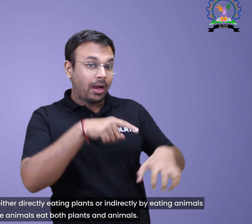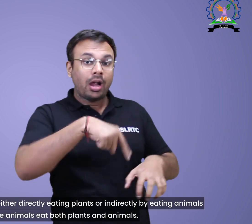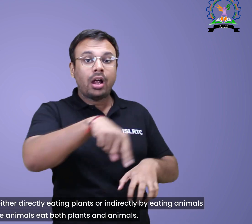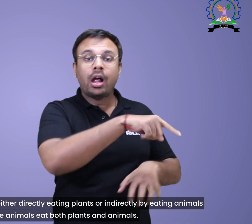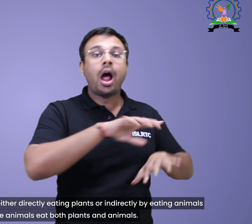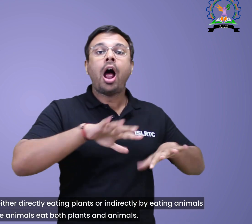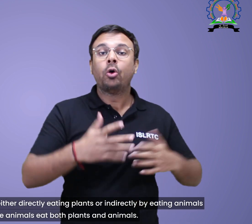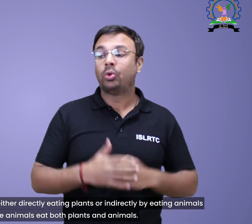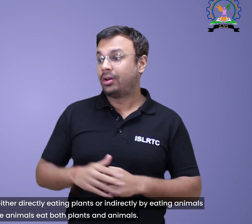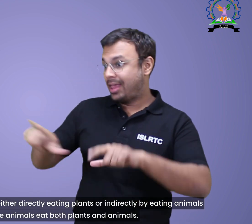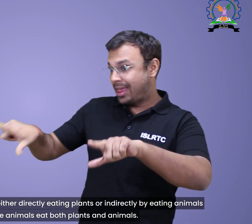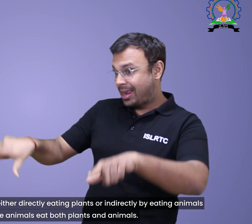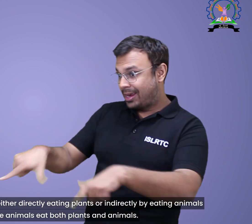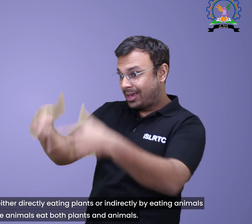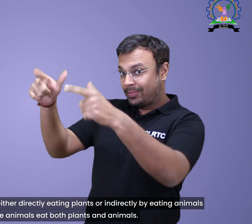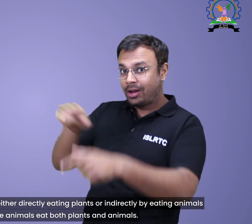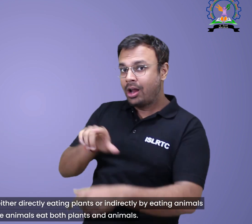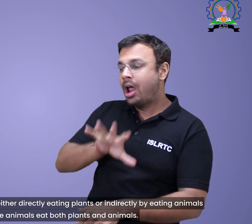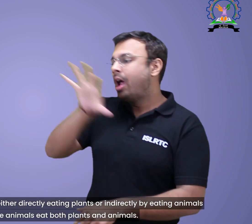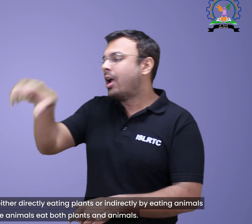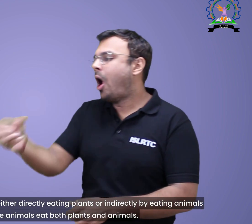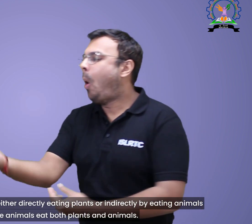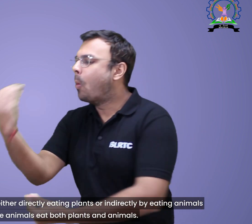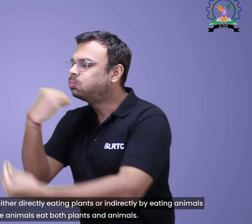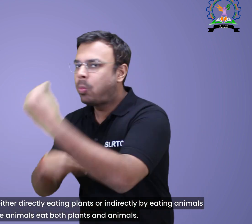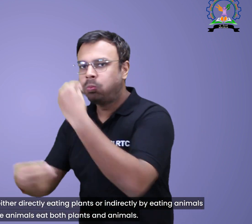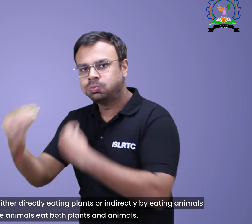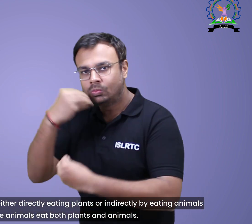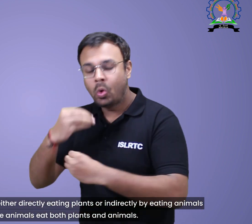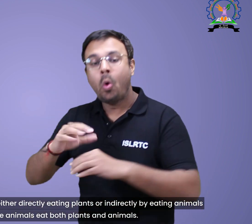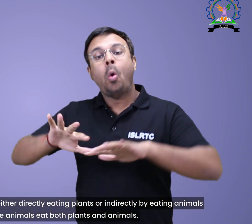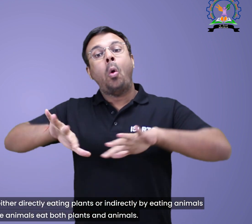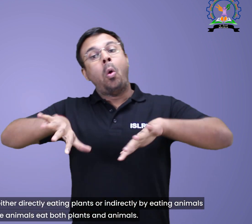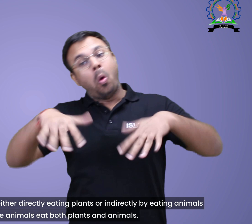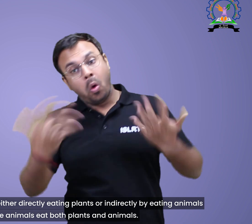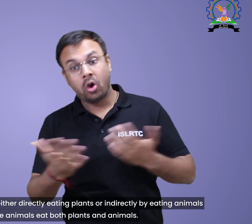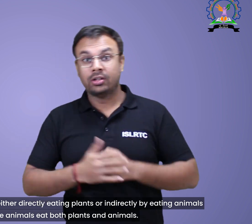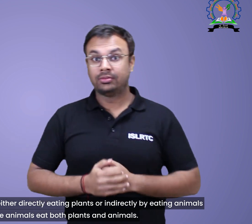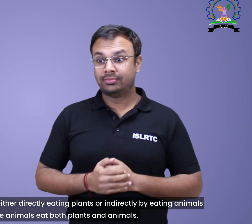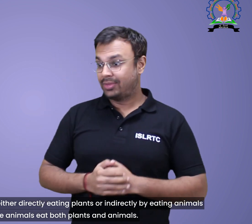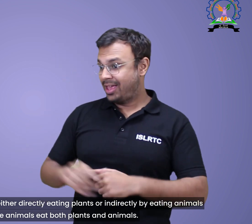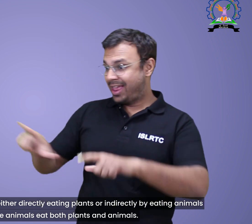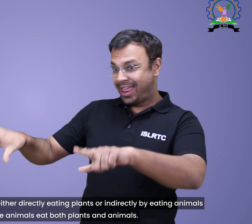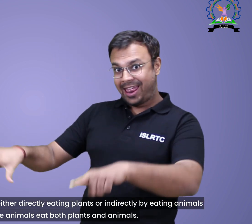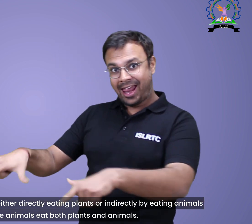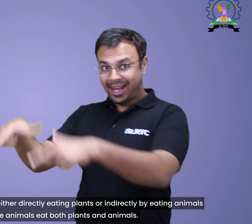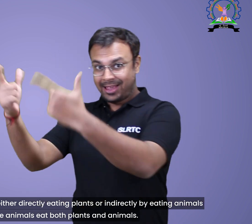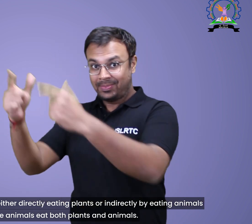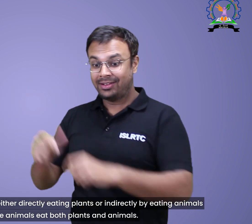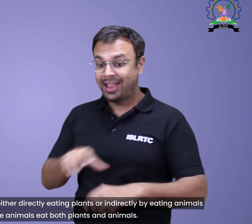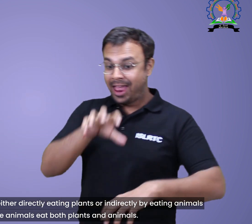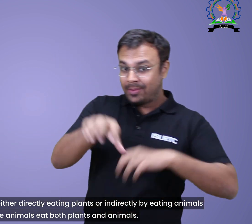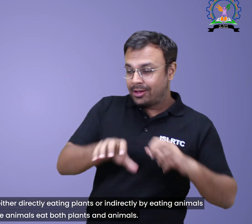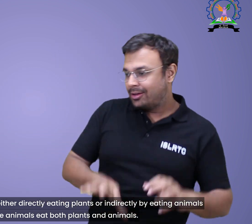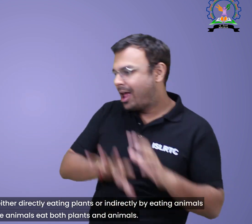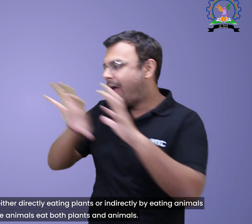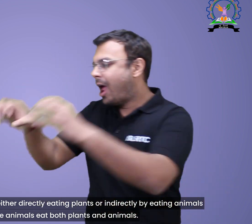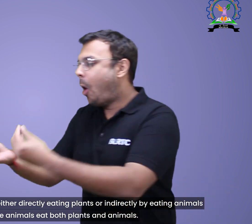Animals get their food from plants by either directly eating plants or indirectly by eating animals that eat